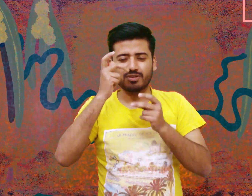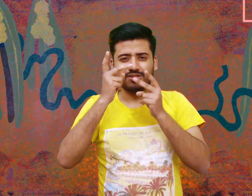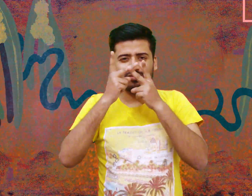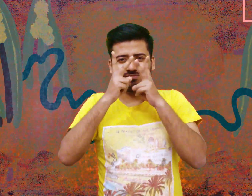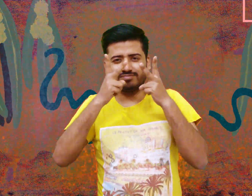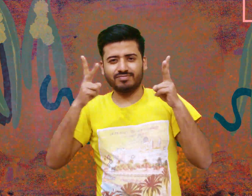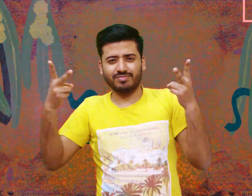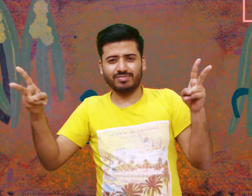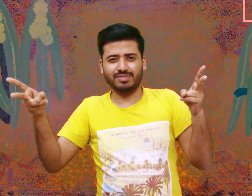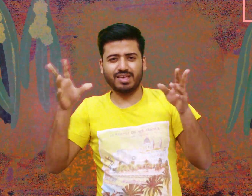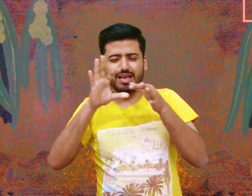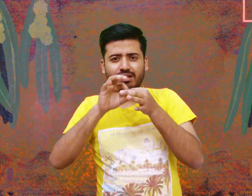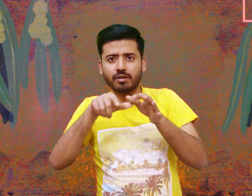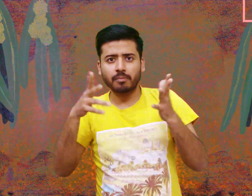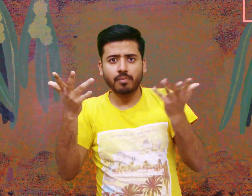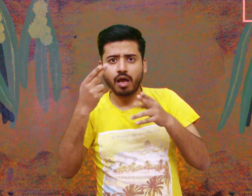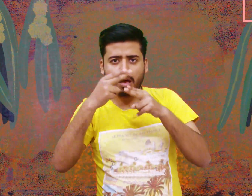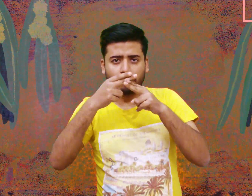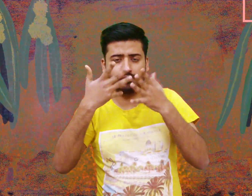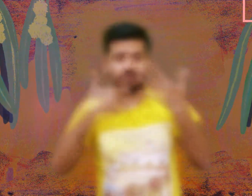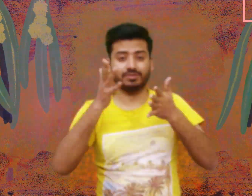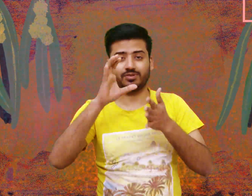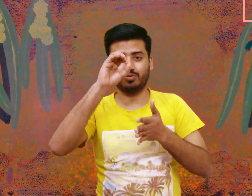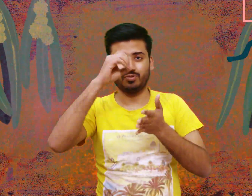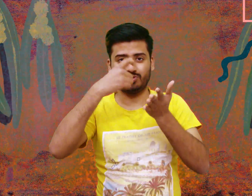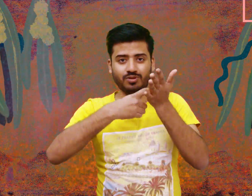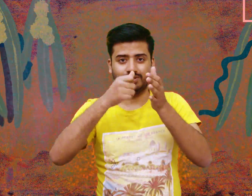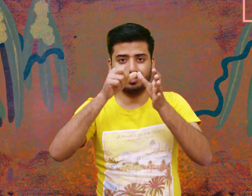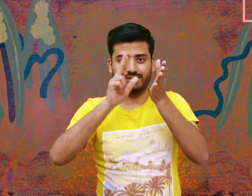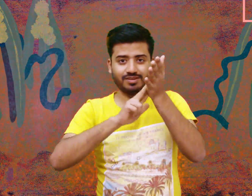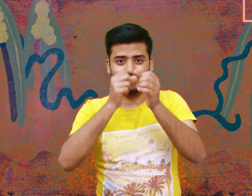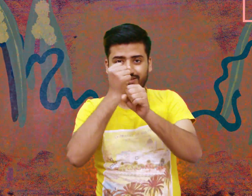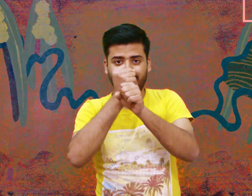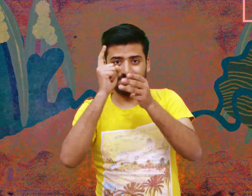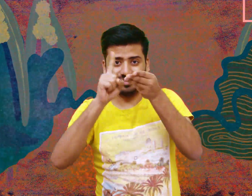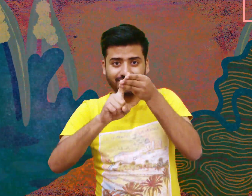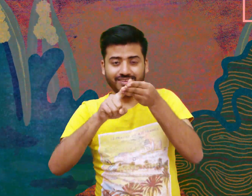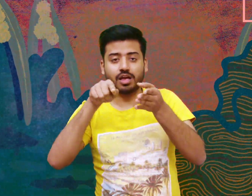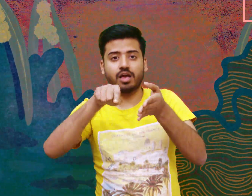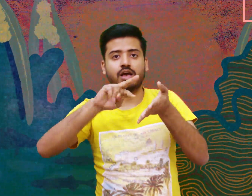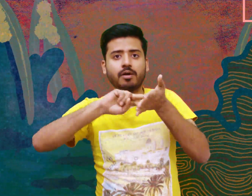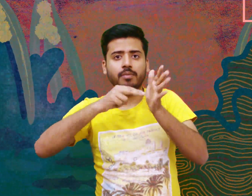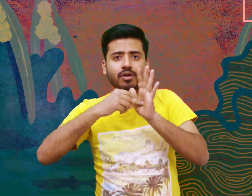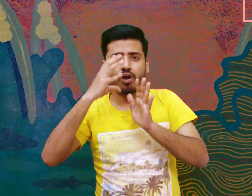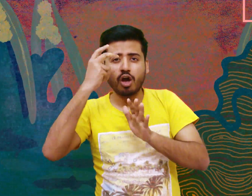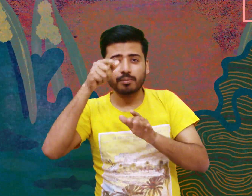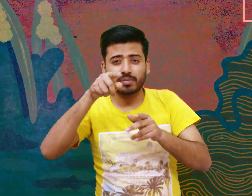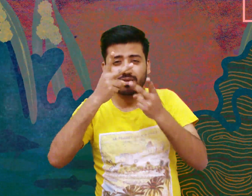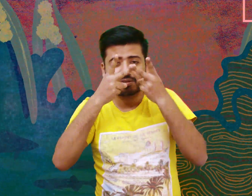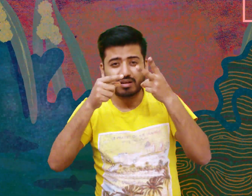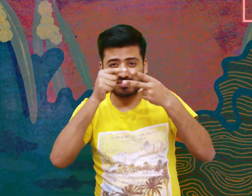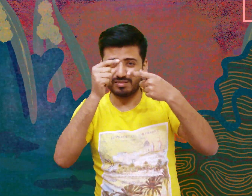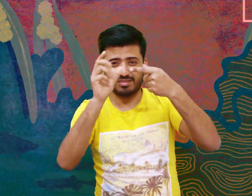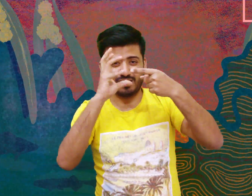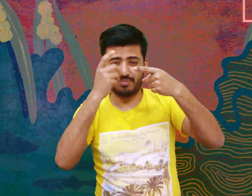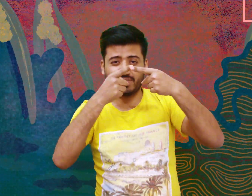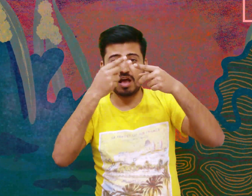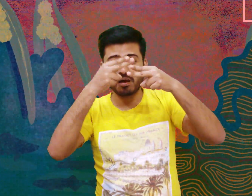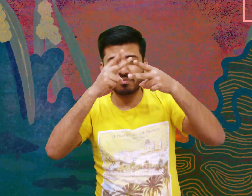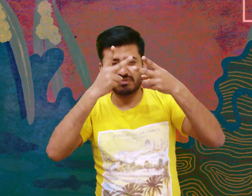excessive consumption of staining substances like coffee, tea, red wine, berries, and certain sauces, which can deposit pigments on